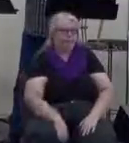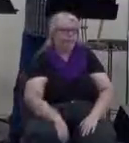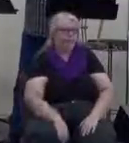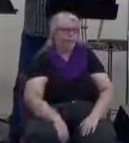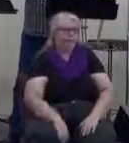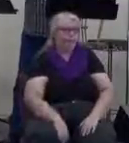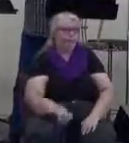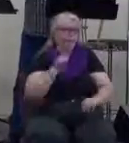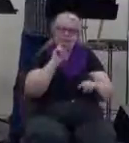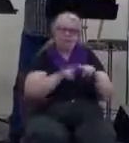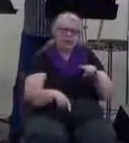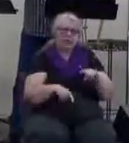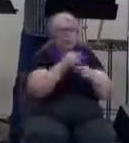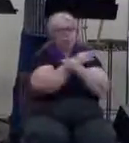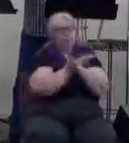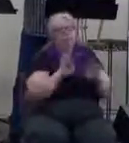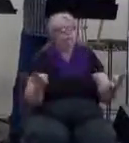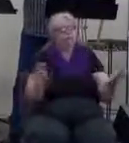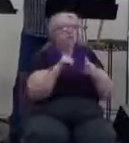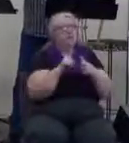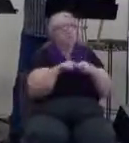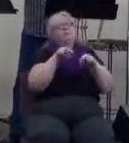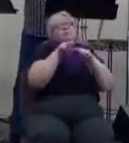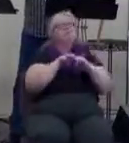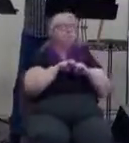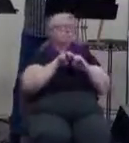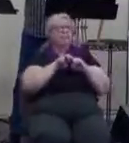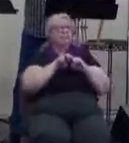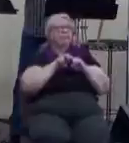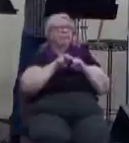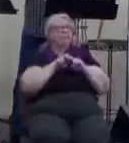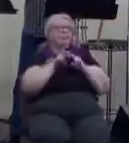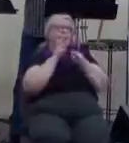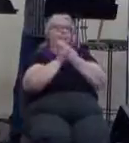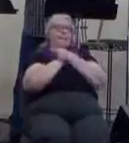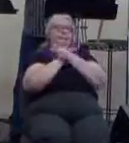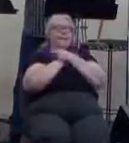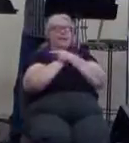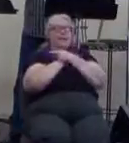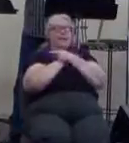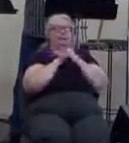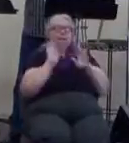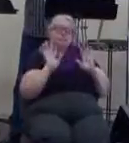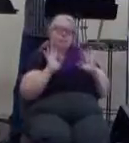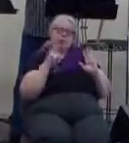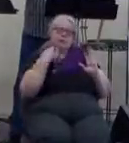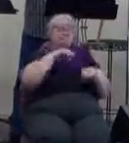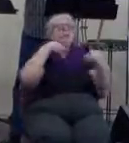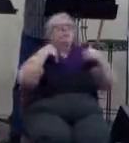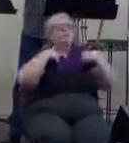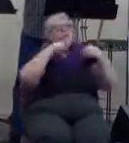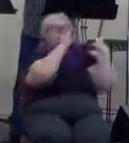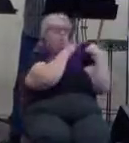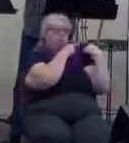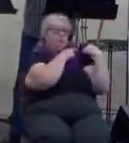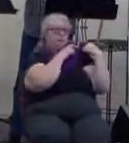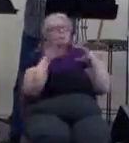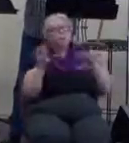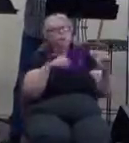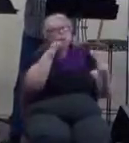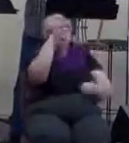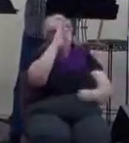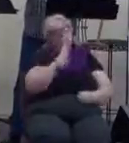We can't just be set free and set back and get on cruise control. We have a responsibility to do the commands of the